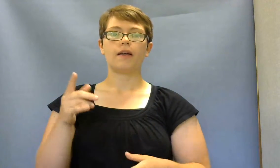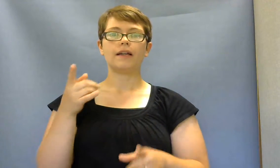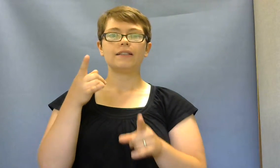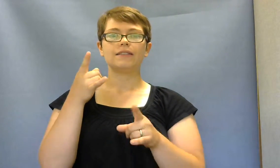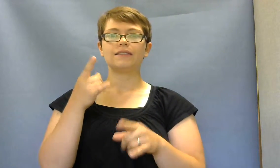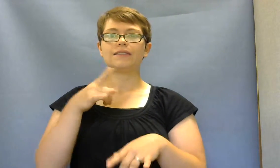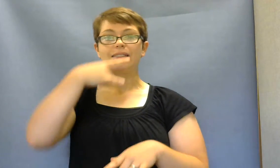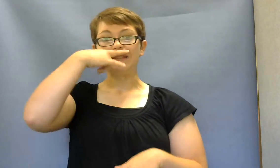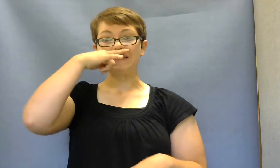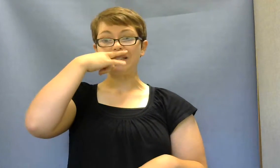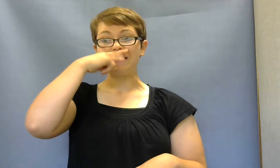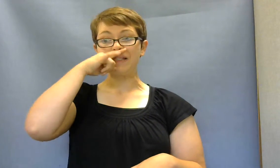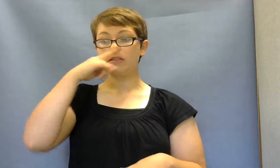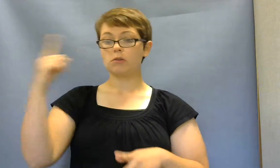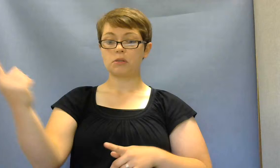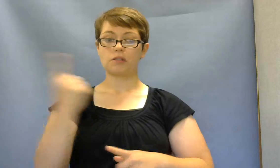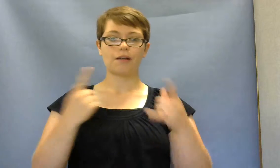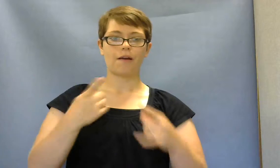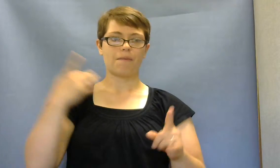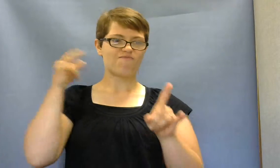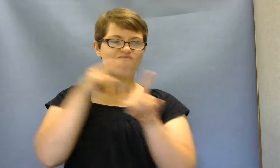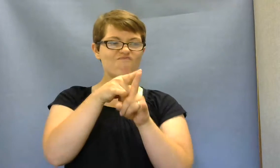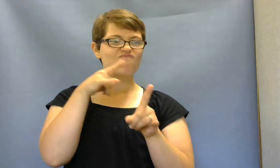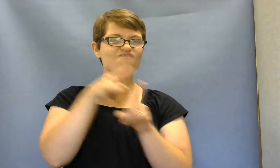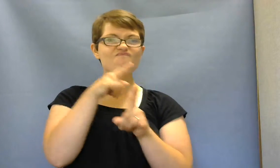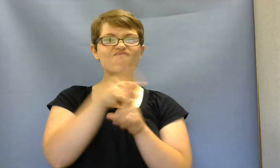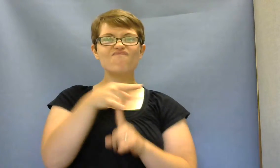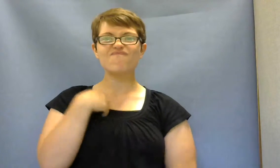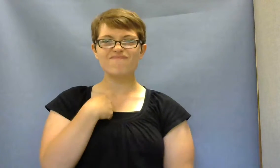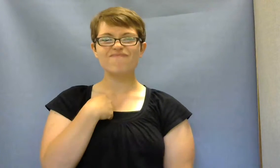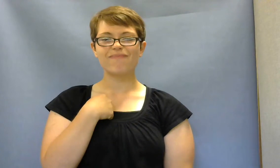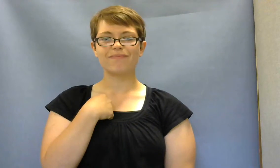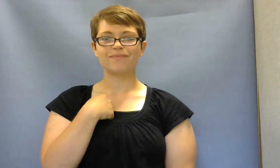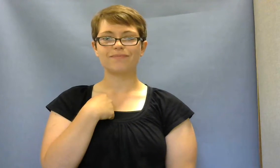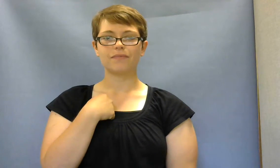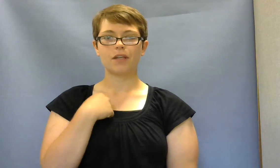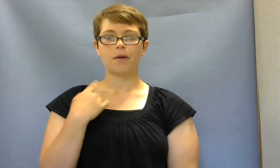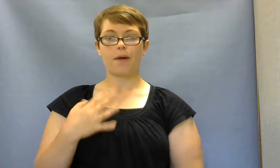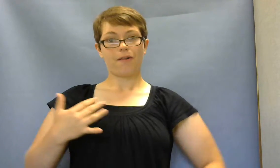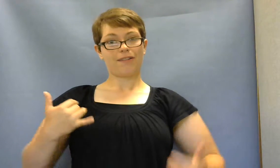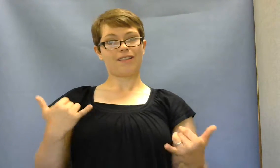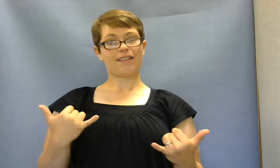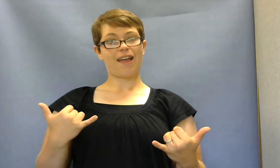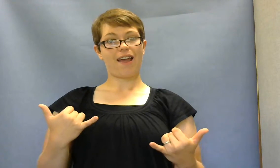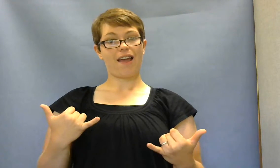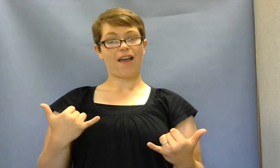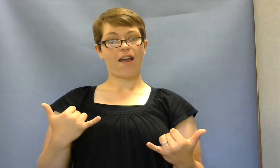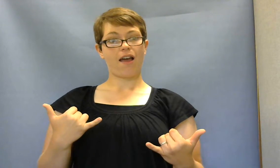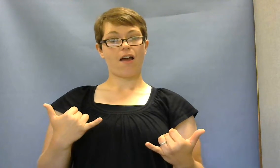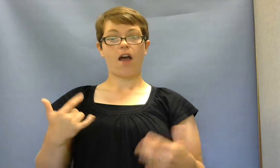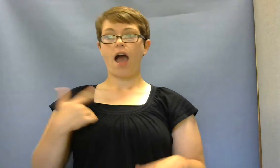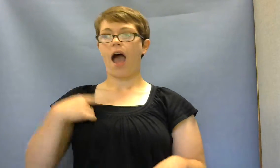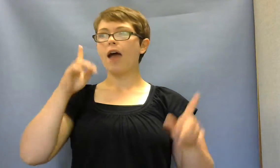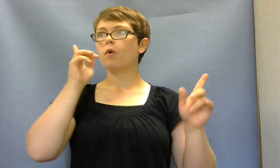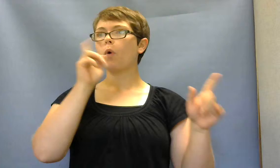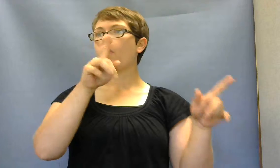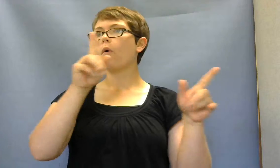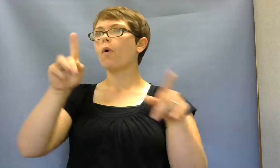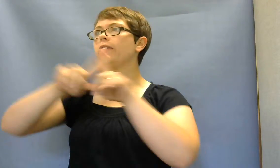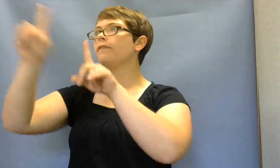presidents all around the world. My largest crowd was 110,000. I have 30,000 invitations for me to speak. So wherever I